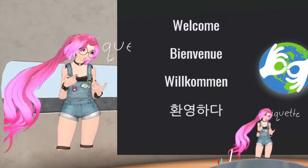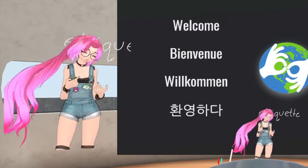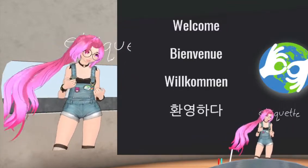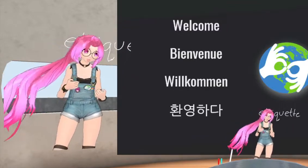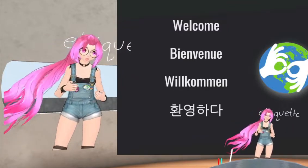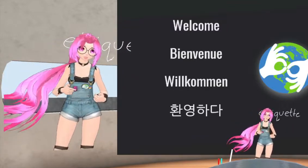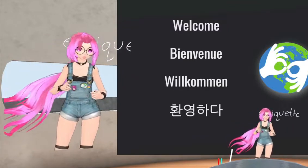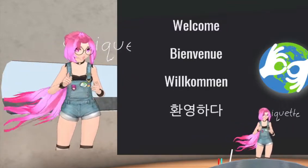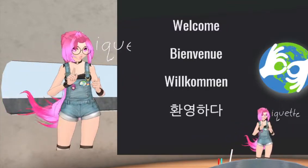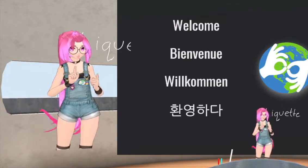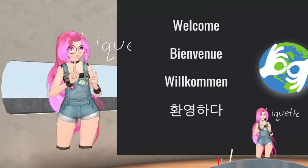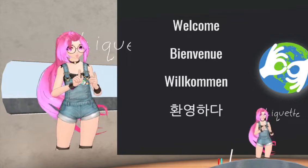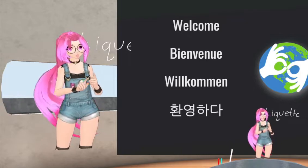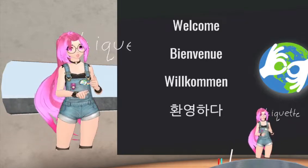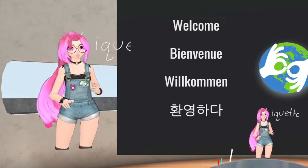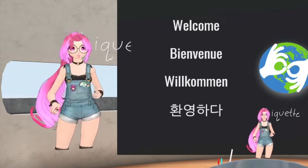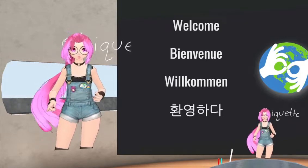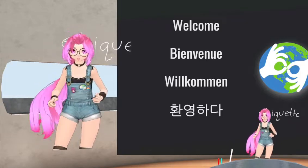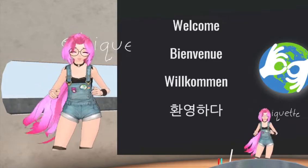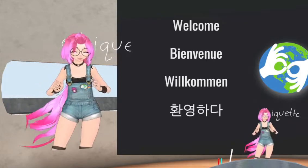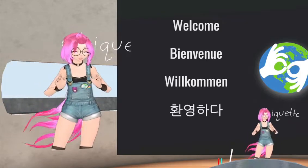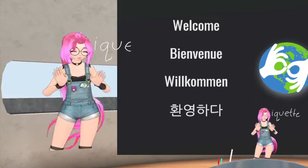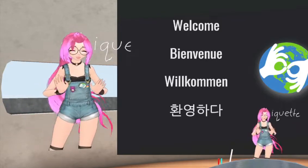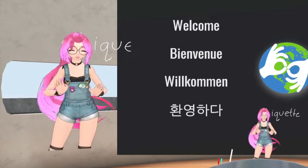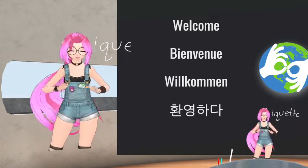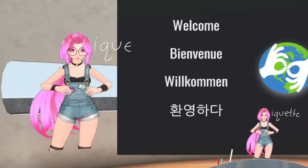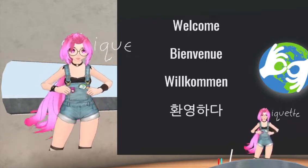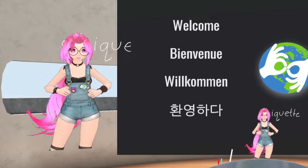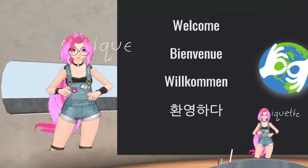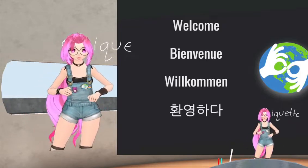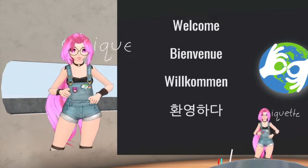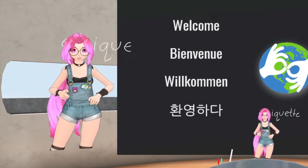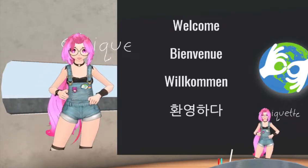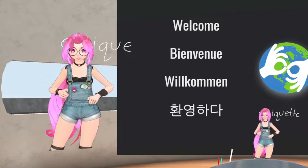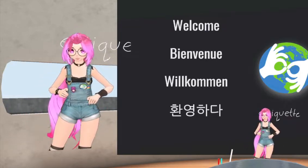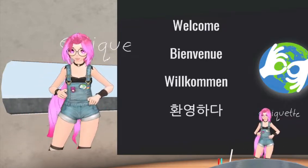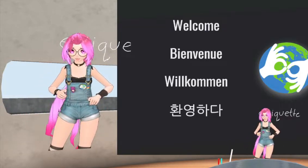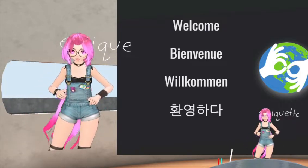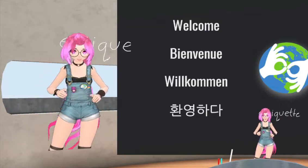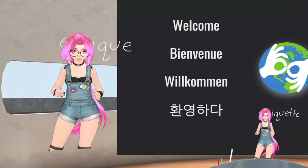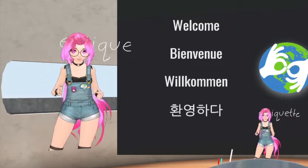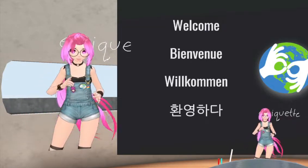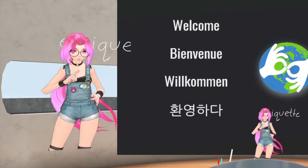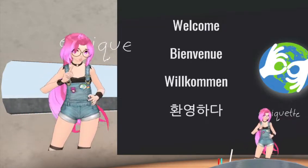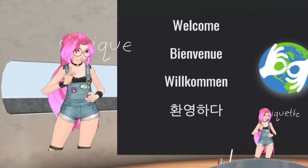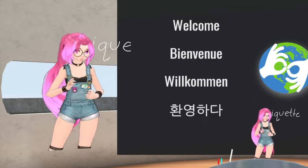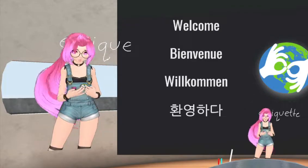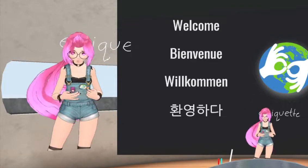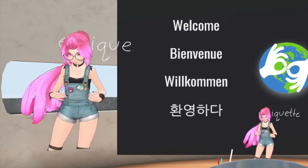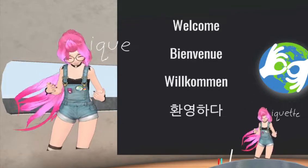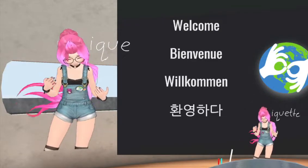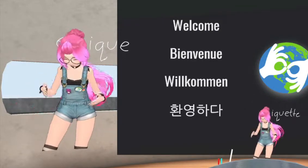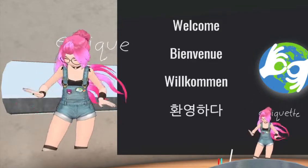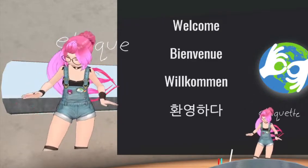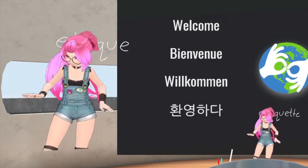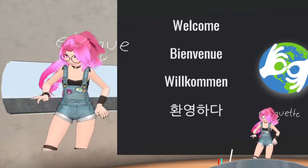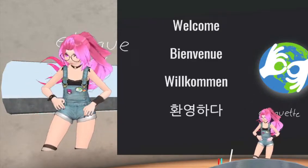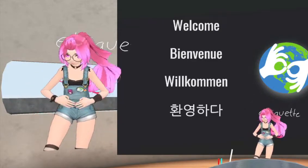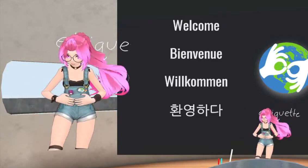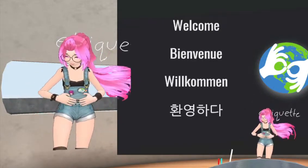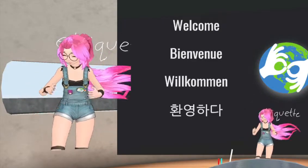saying things like, oh, you're so silly, you're so stupid, you know. And then also on the line of respect, we're just going to make